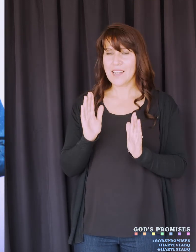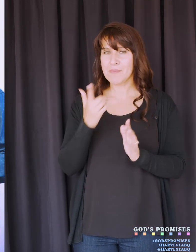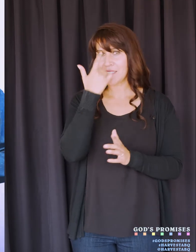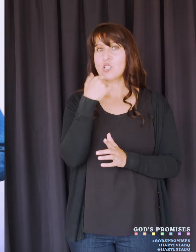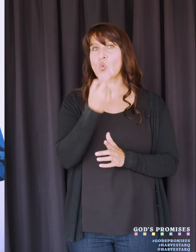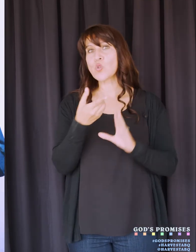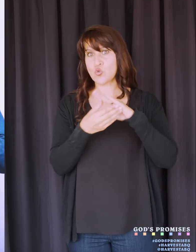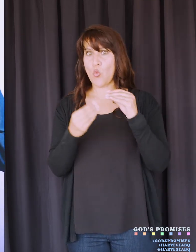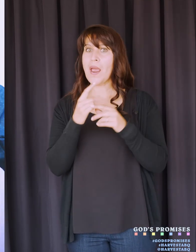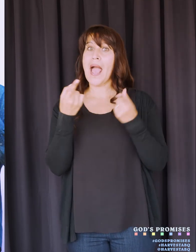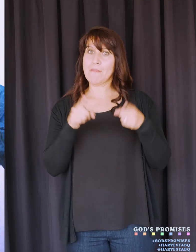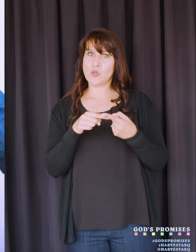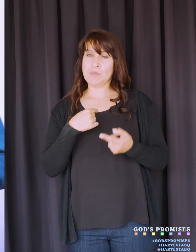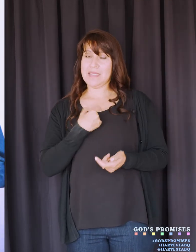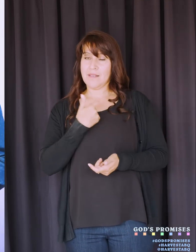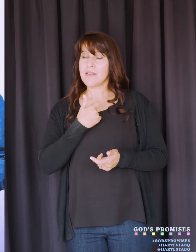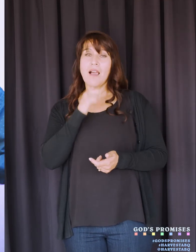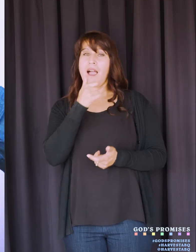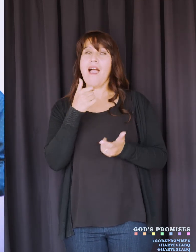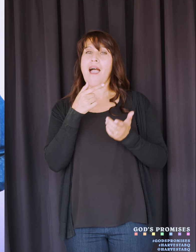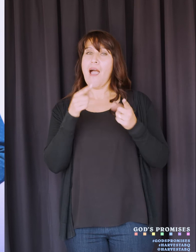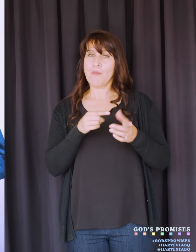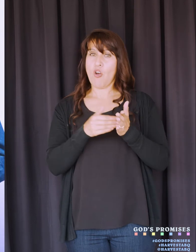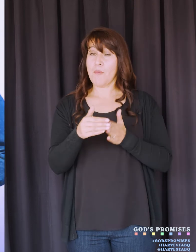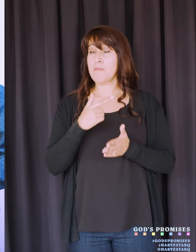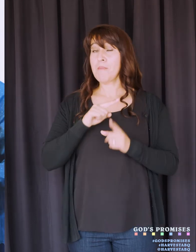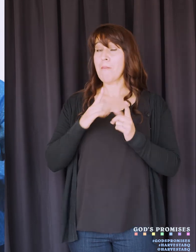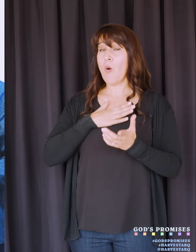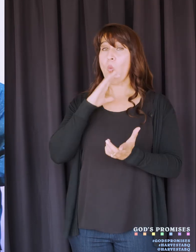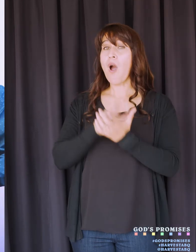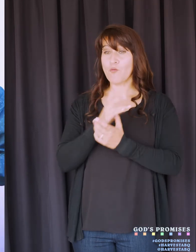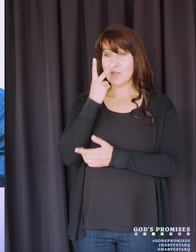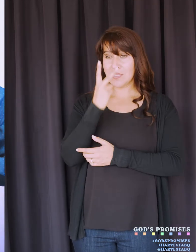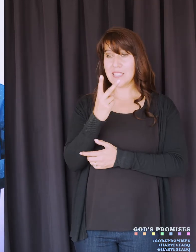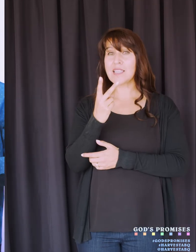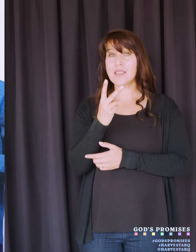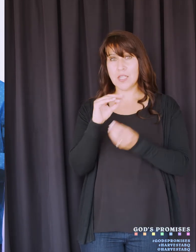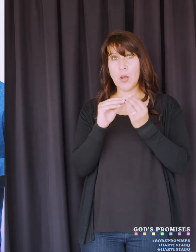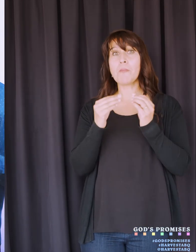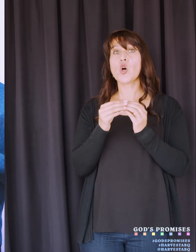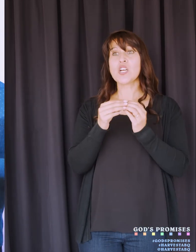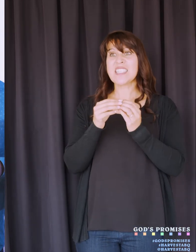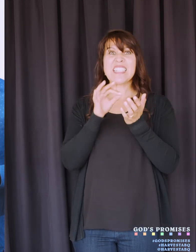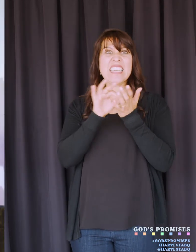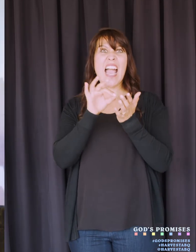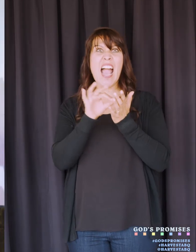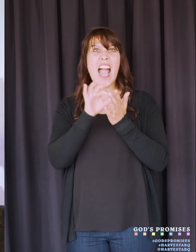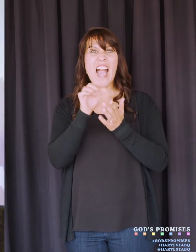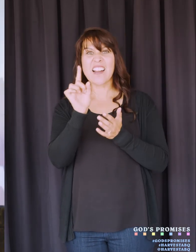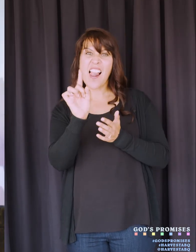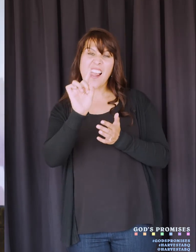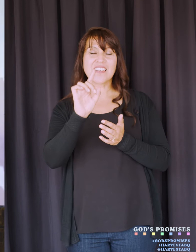story earlier of running out. That's very rare for me. But my wife, you'll see the numbers. Some of your cars, it counts down for you. It's